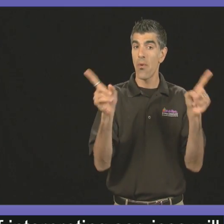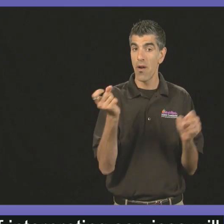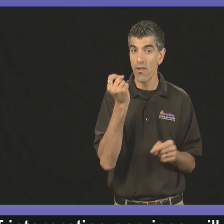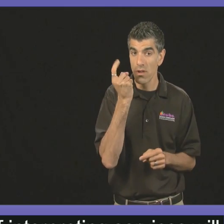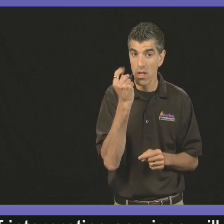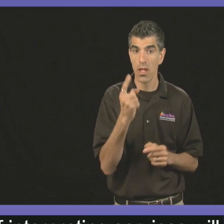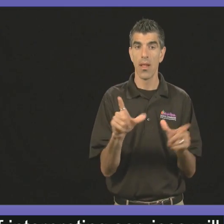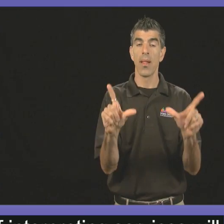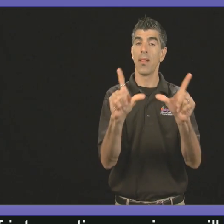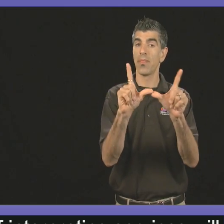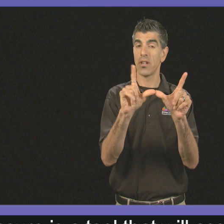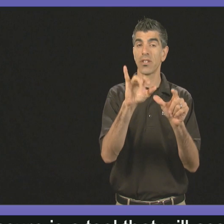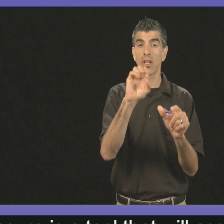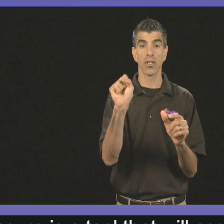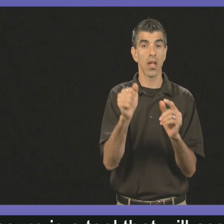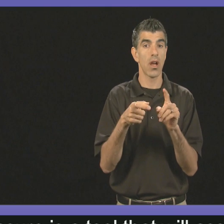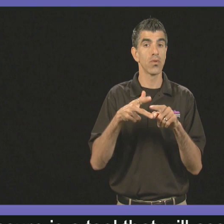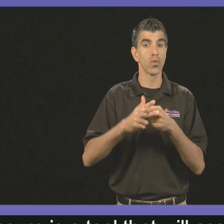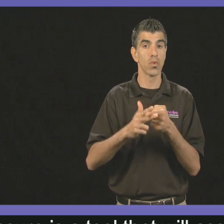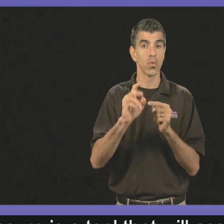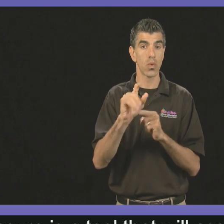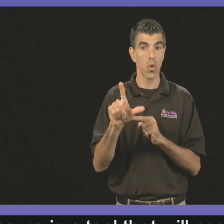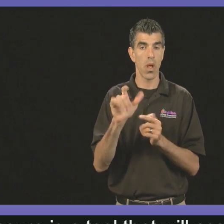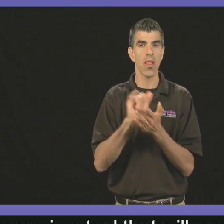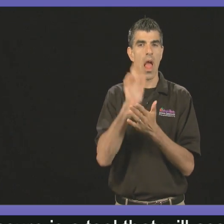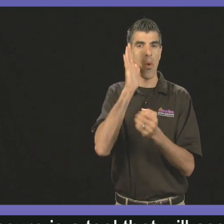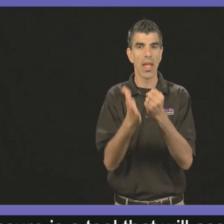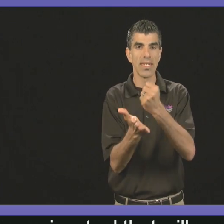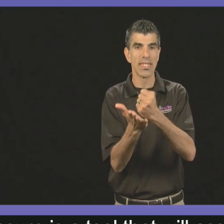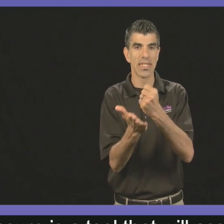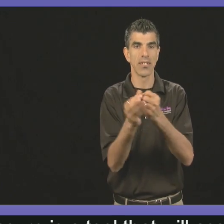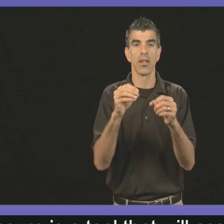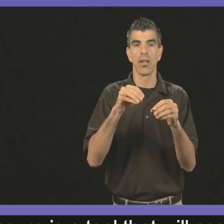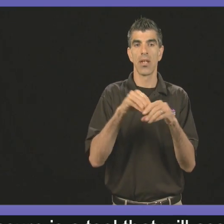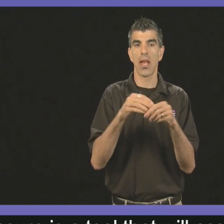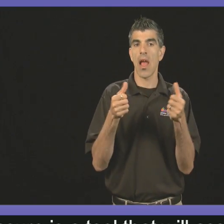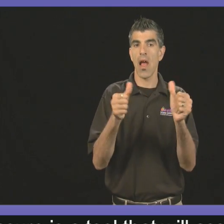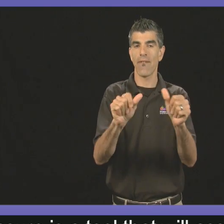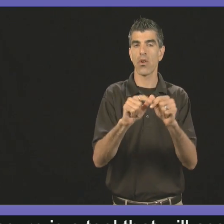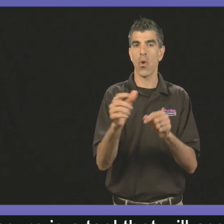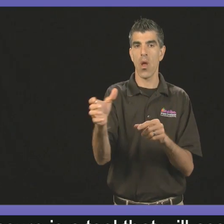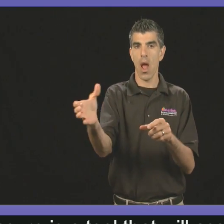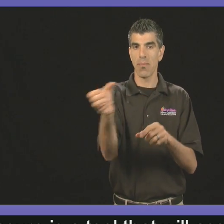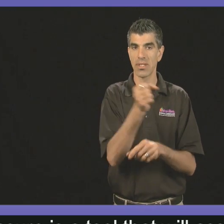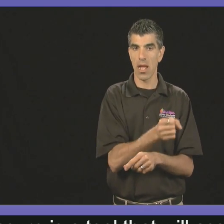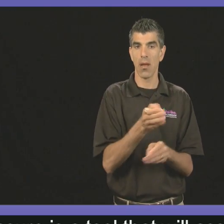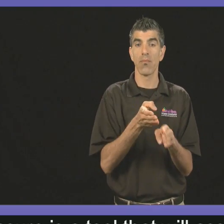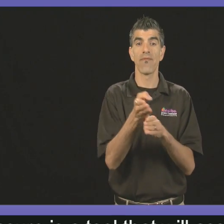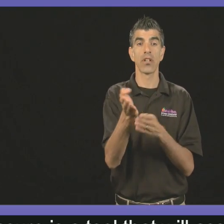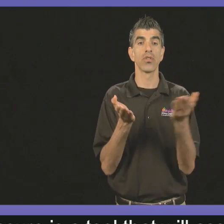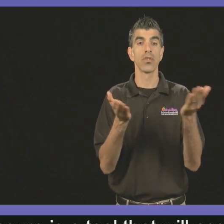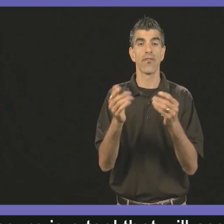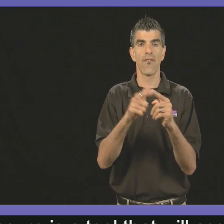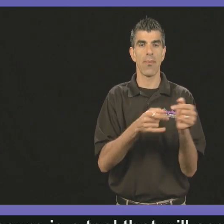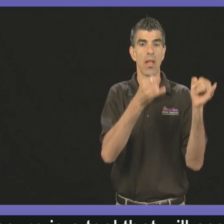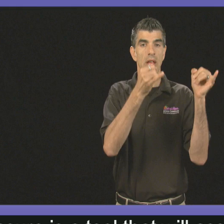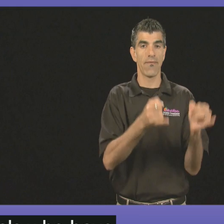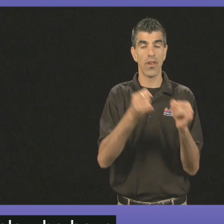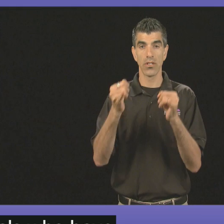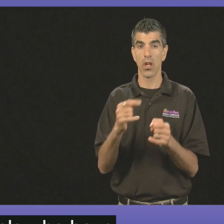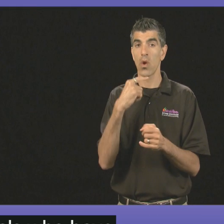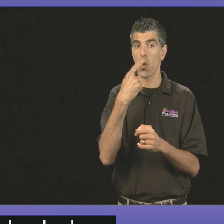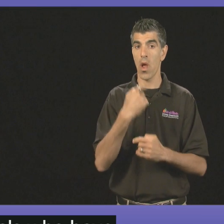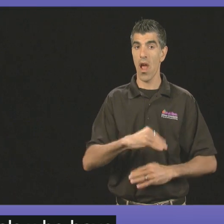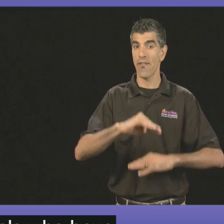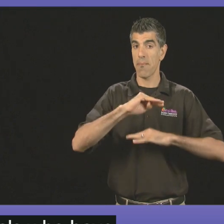providers. However, licensure is a tool that will assist in efforts to obtain professional services